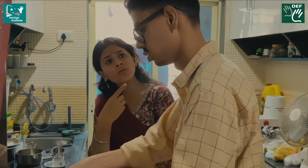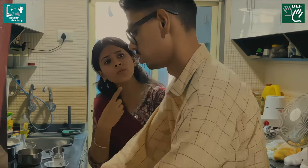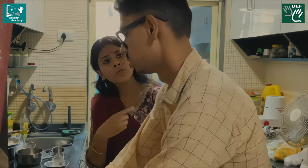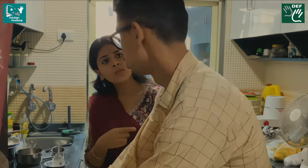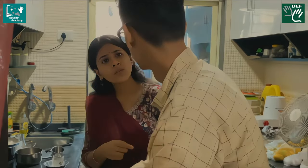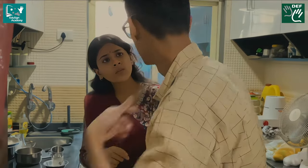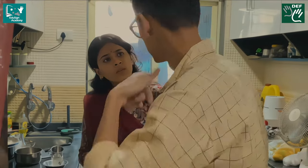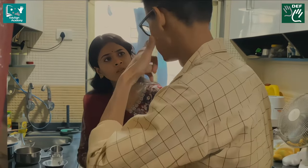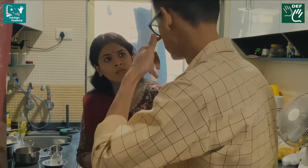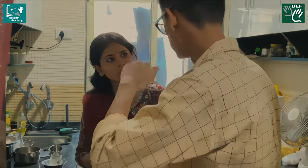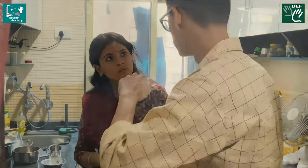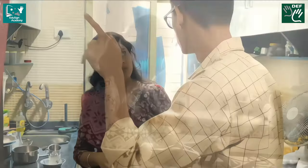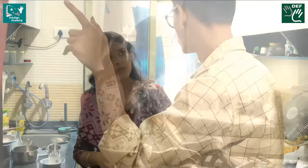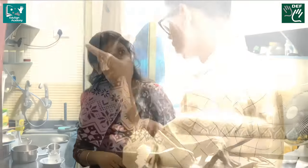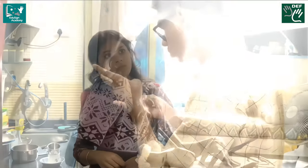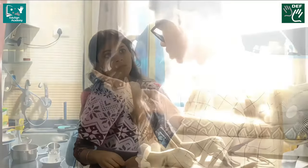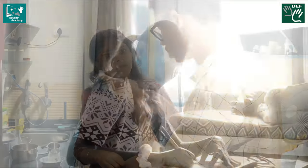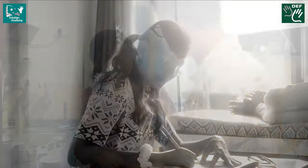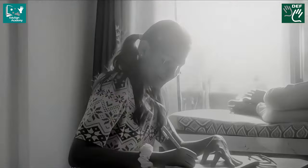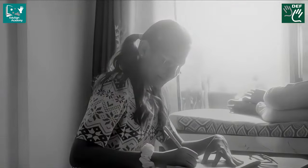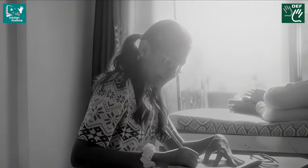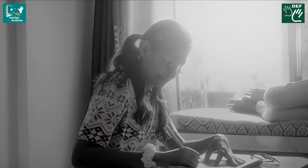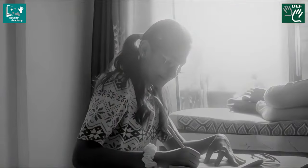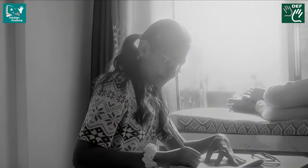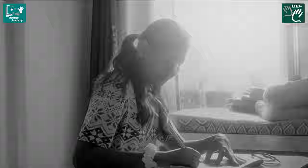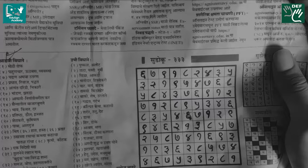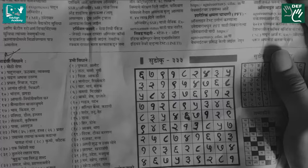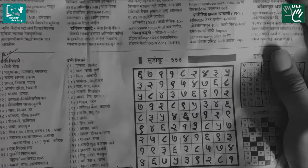Who? Our daughter. She knows how to write.